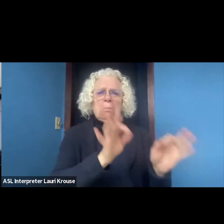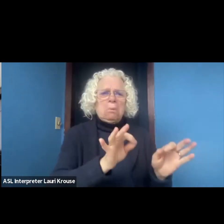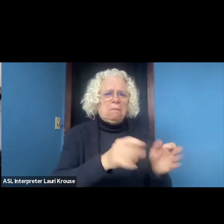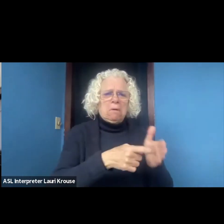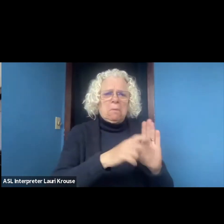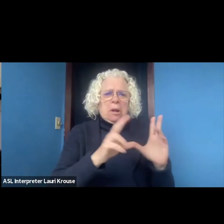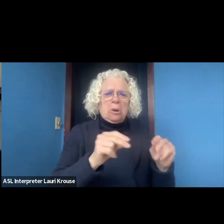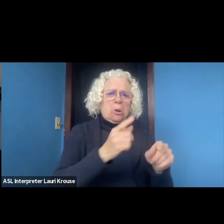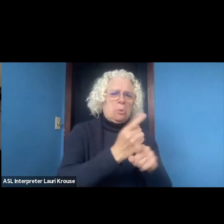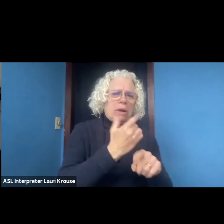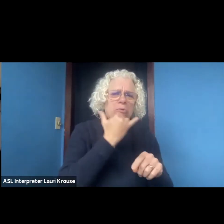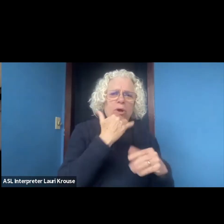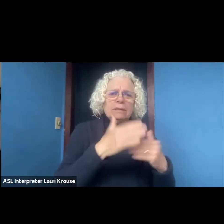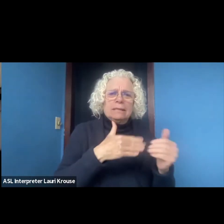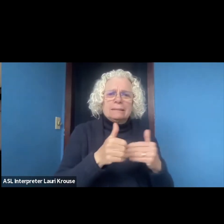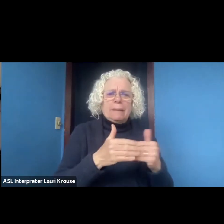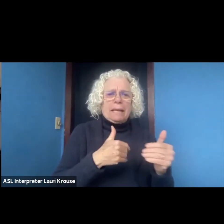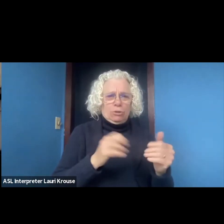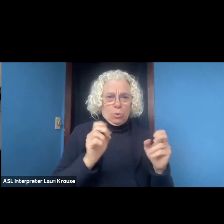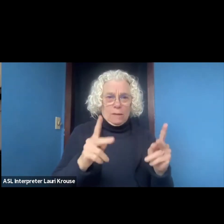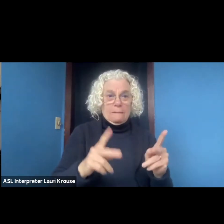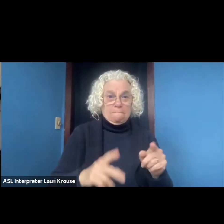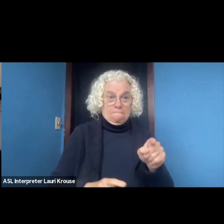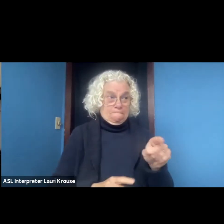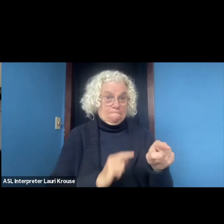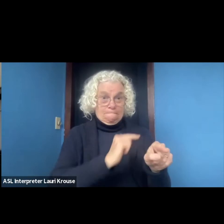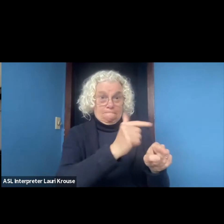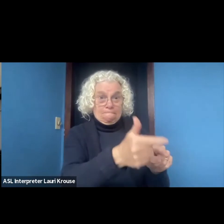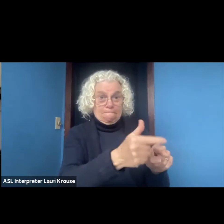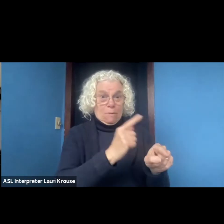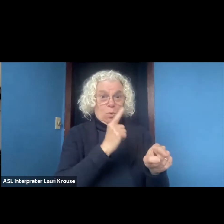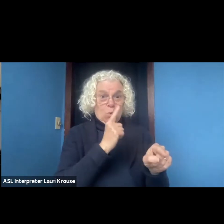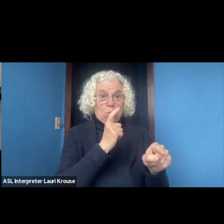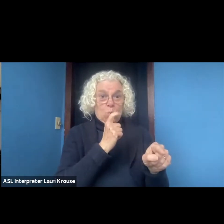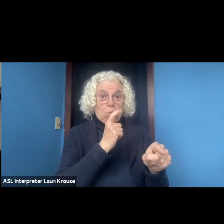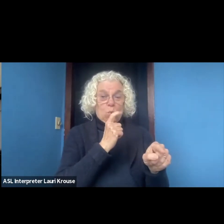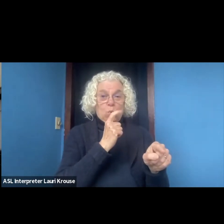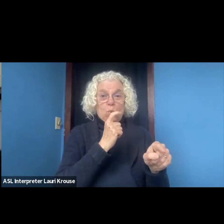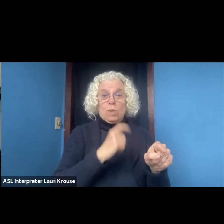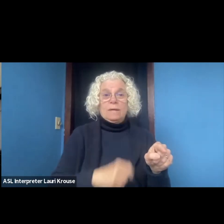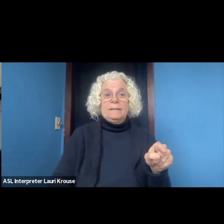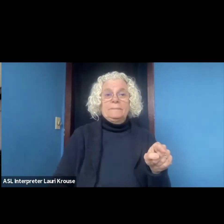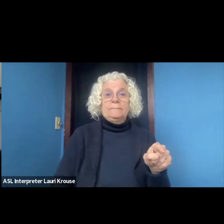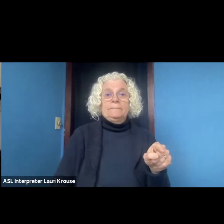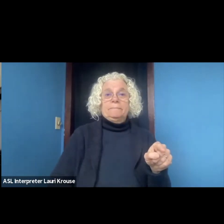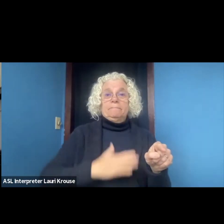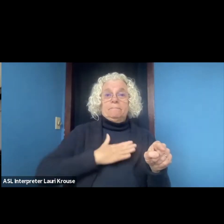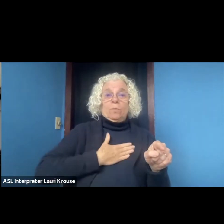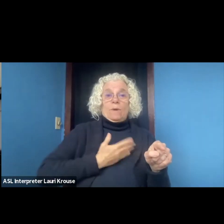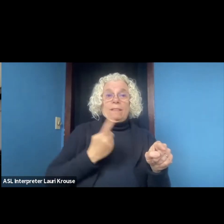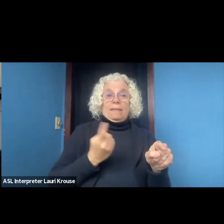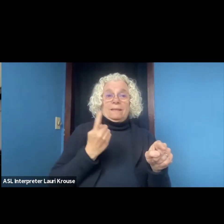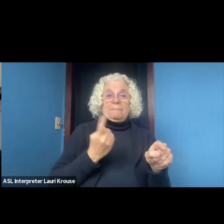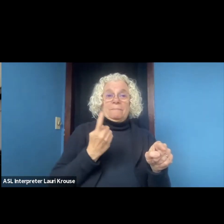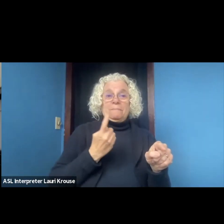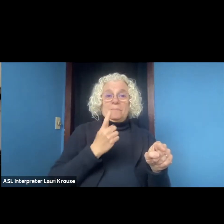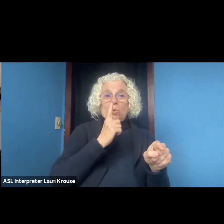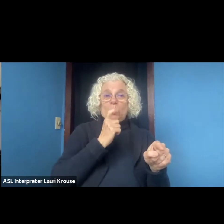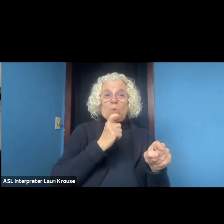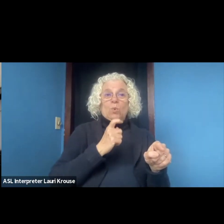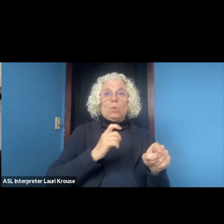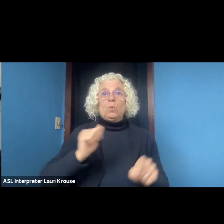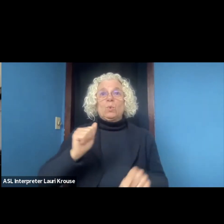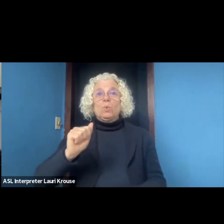like to come up with. And I will give a pause to see if there's any brave person.